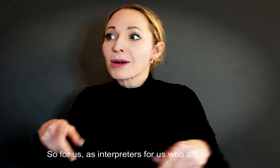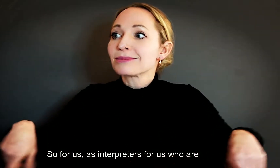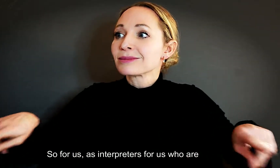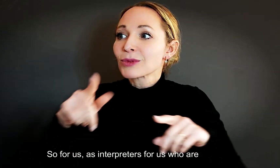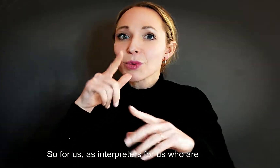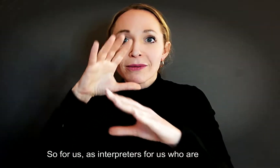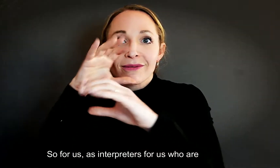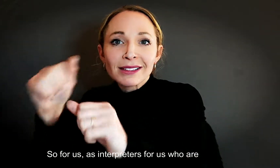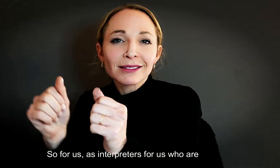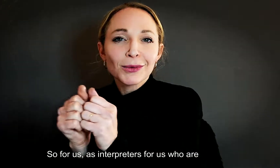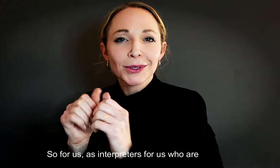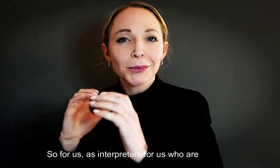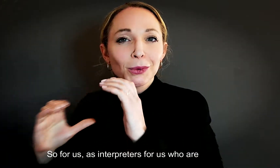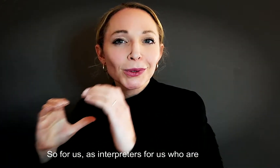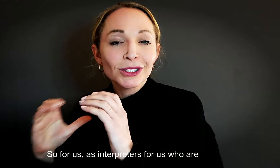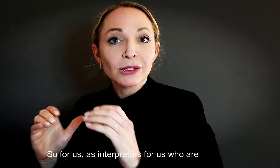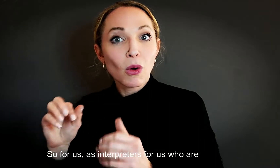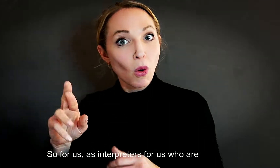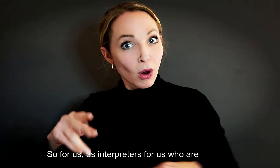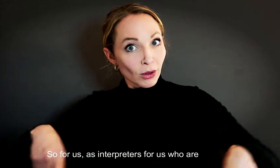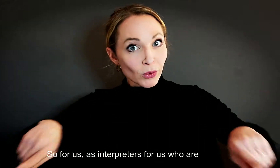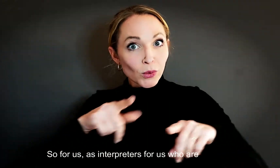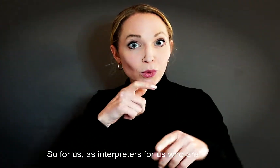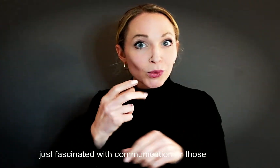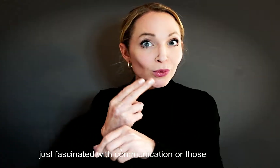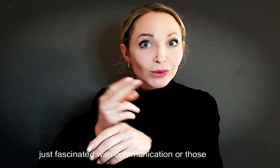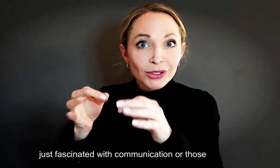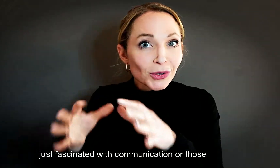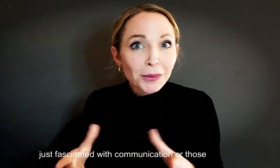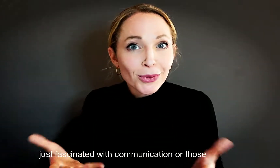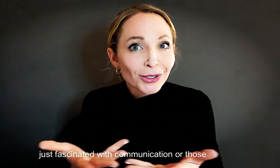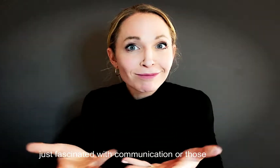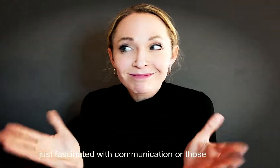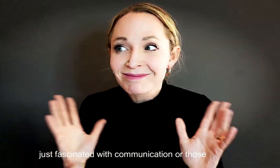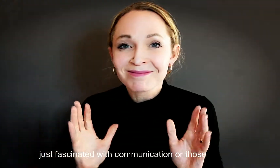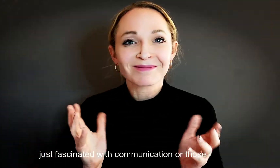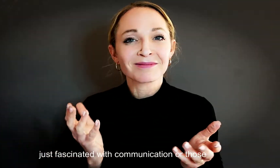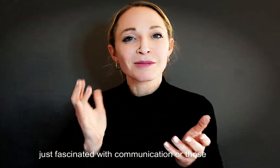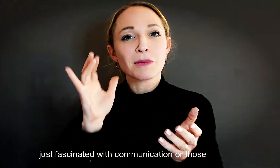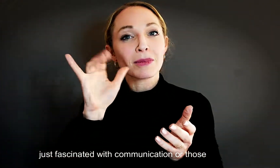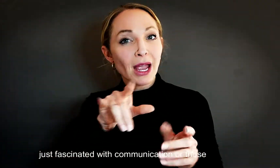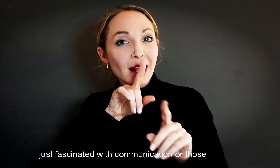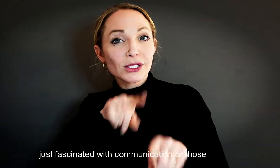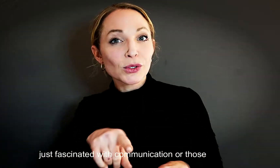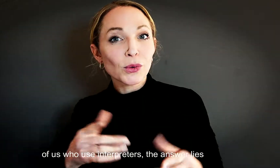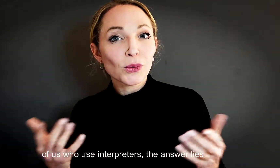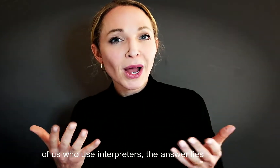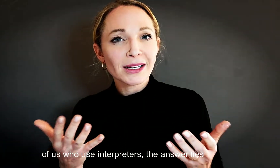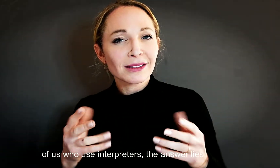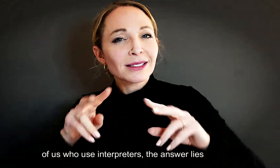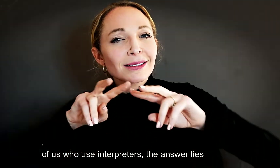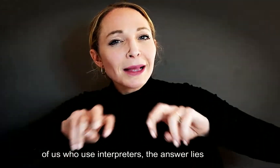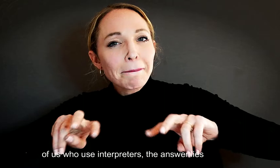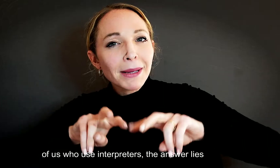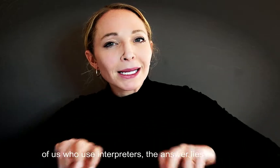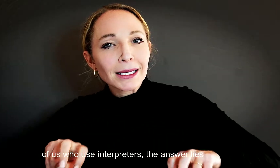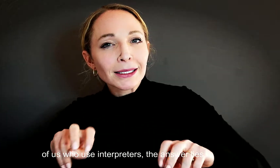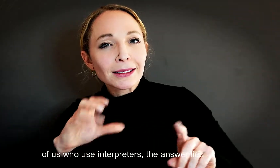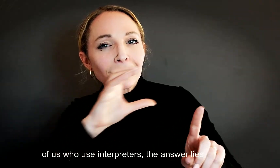So for us as interpreters, for us who are just fascinated with communication, or those of us who use interpreters,